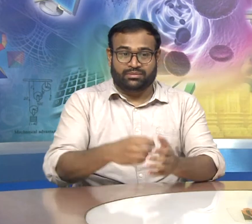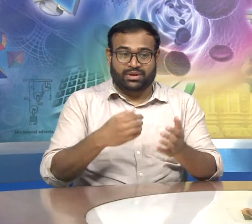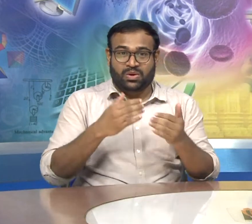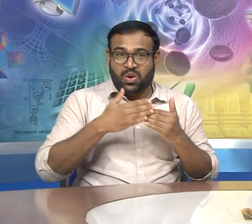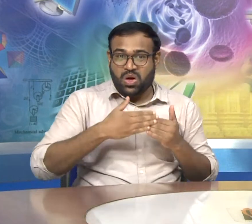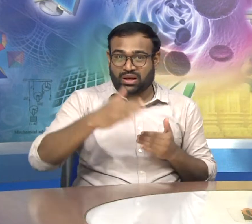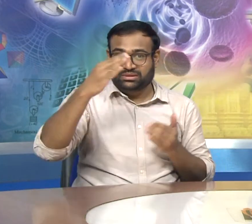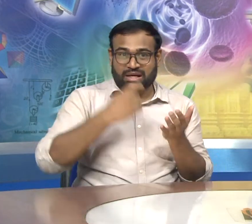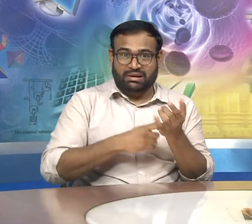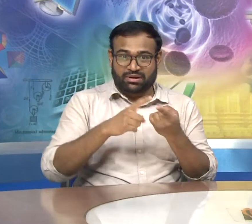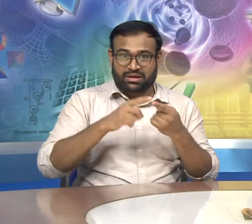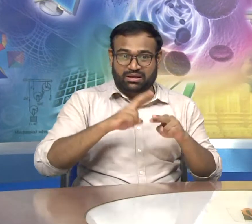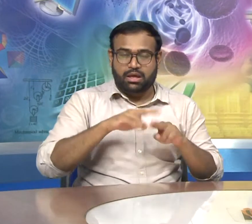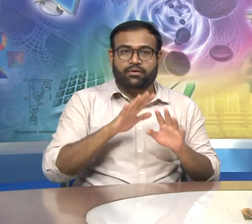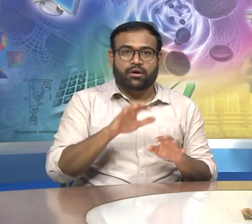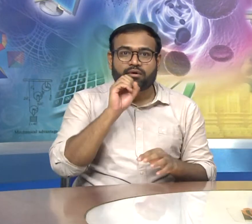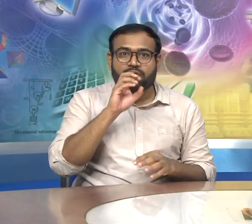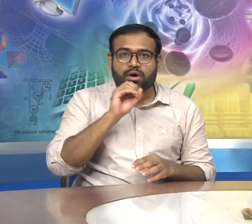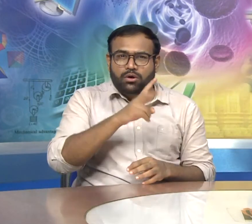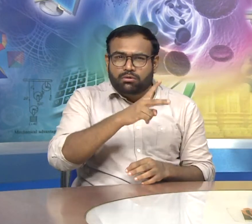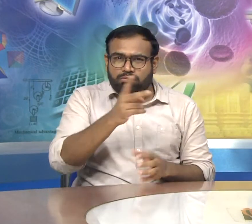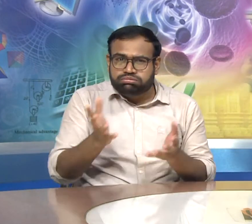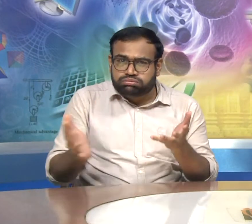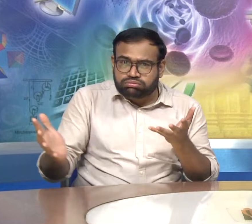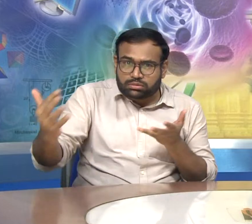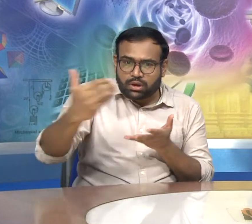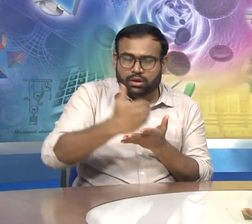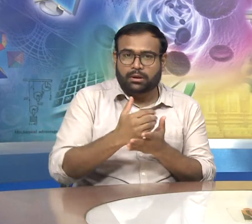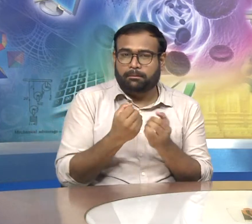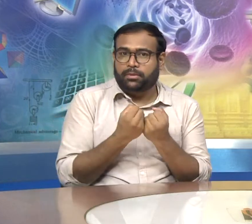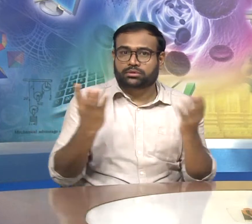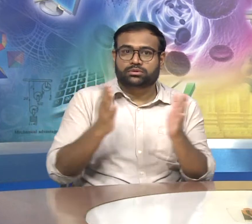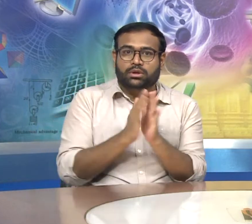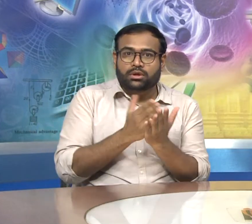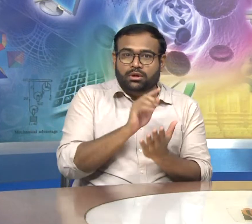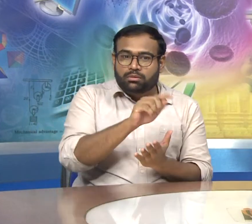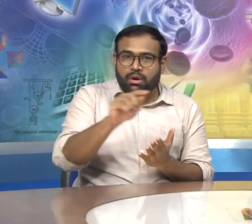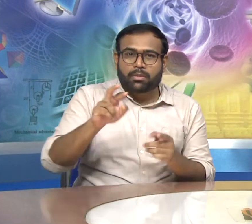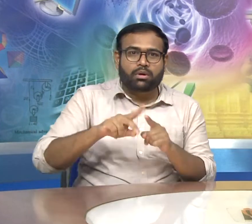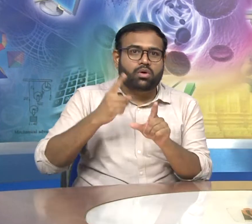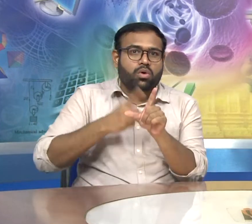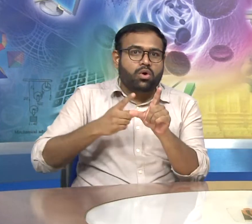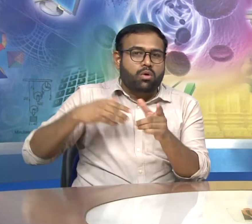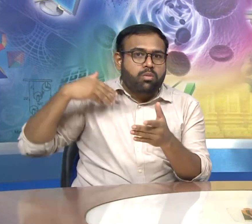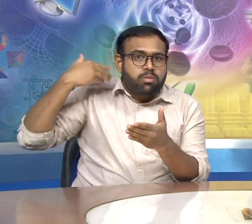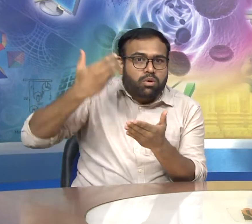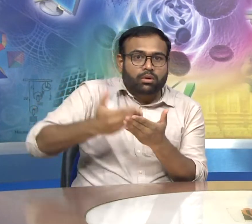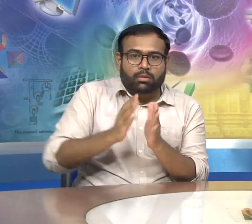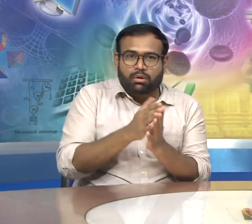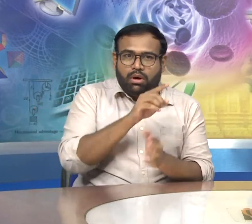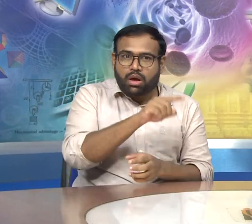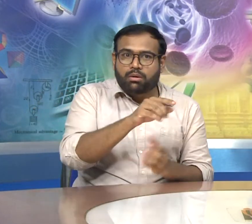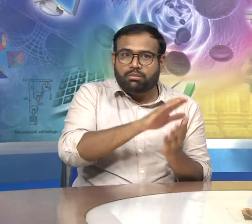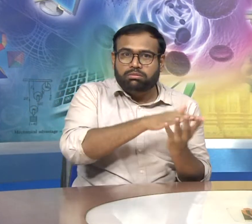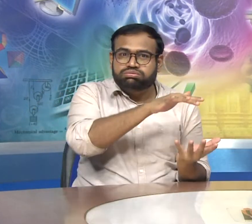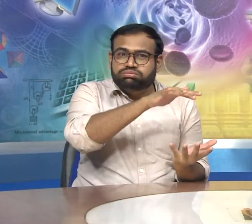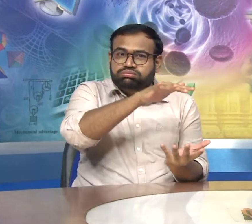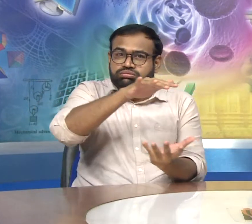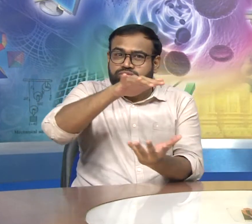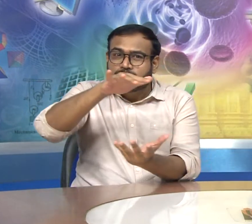All these are long range reference. Such informations are gathered after consulting many sources and